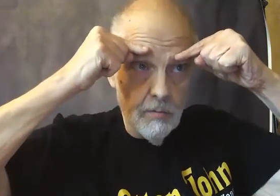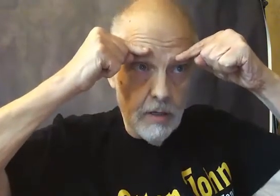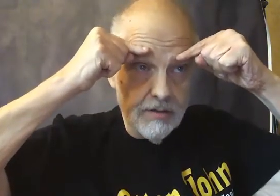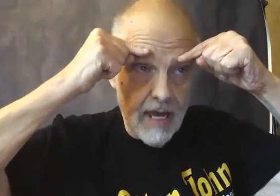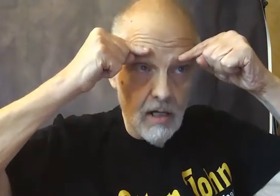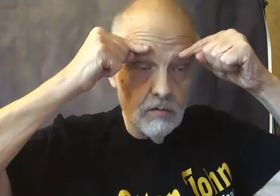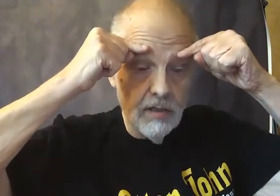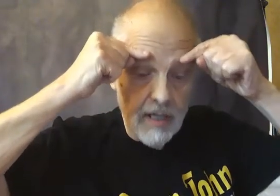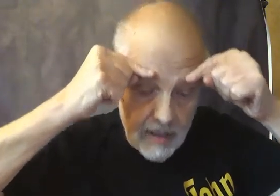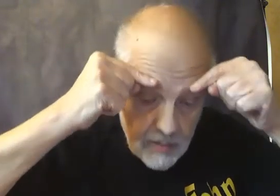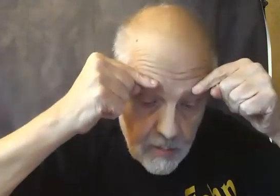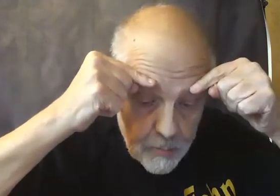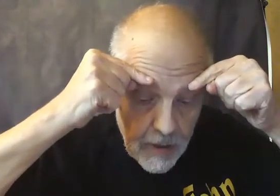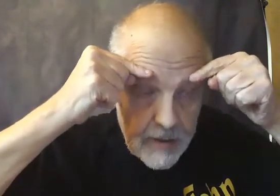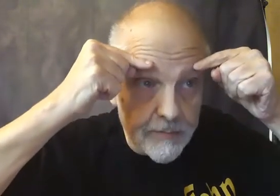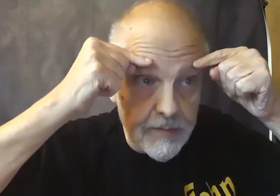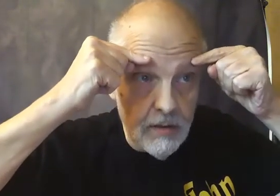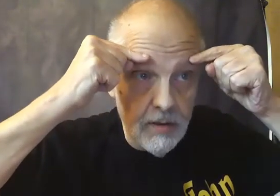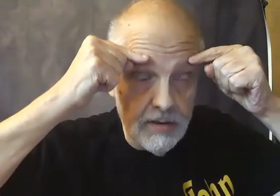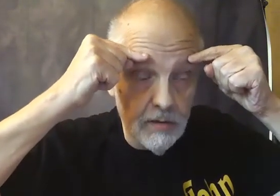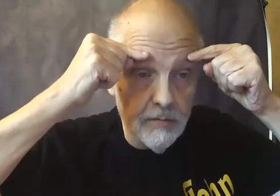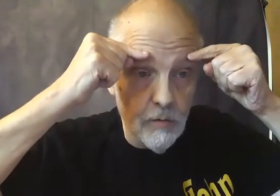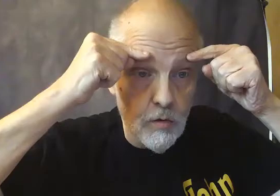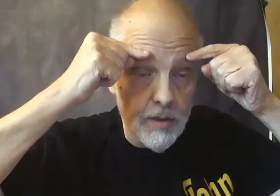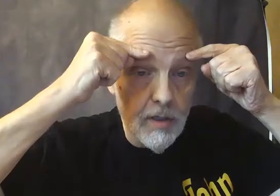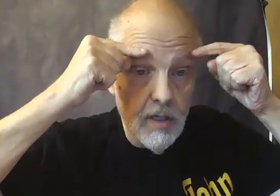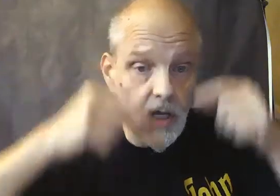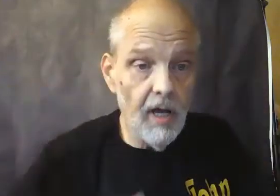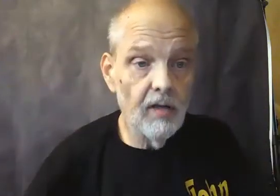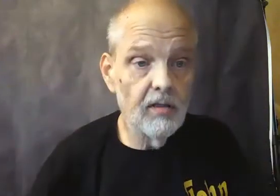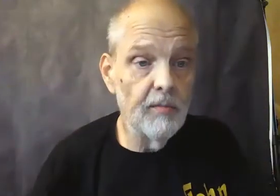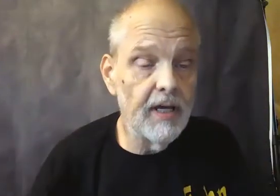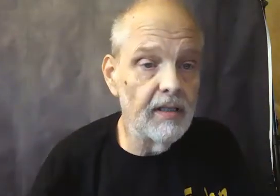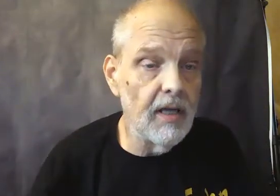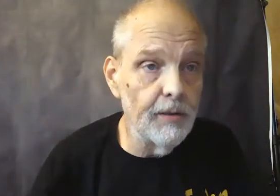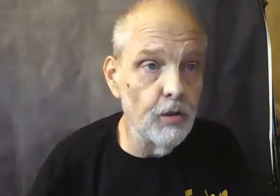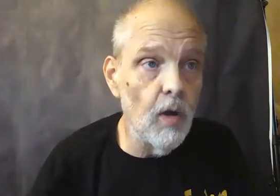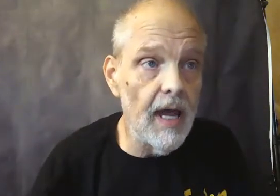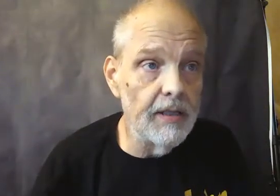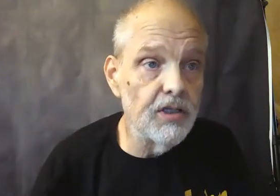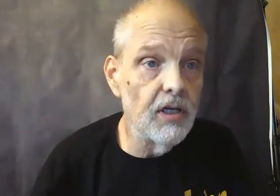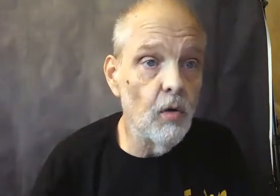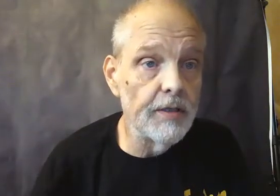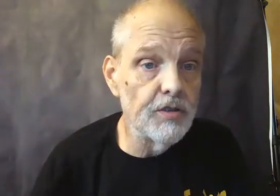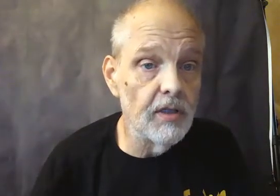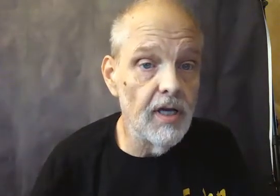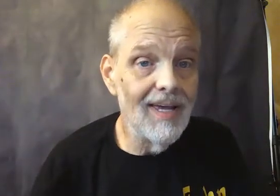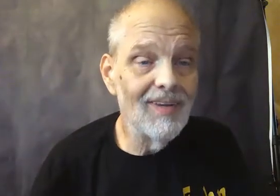eyebrows down and body tilted forward to make a WH question.